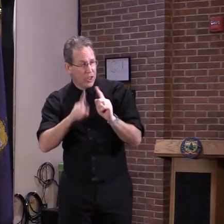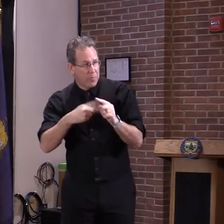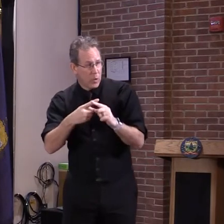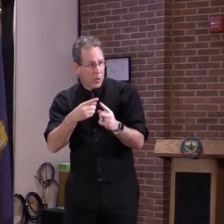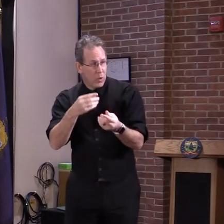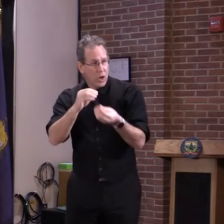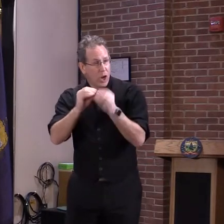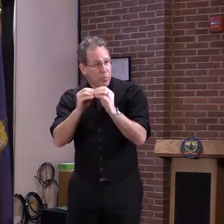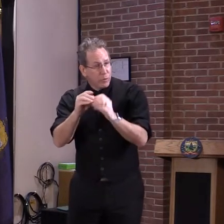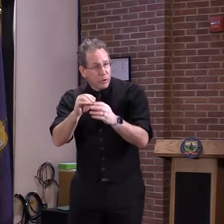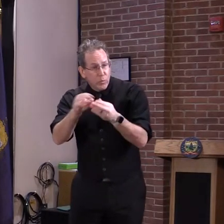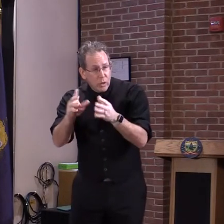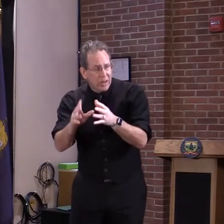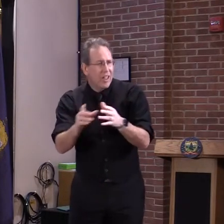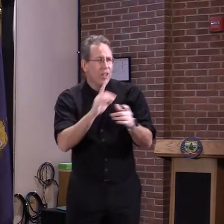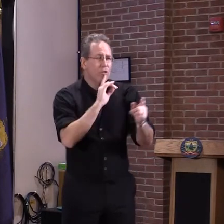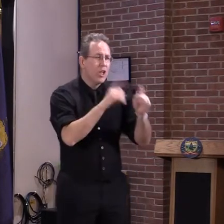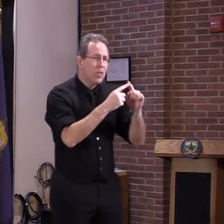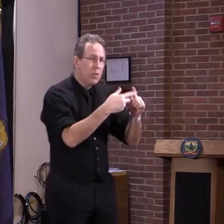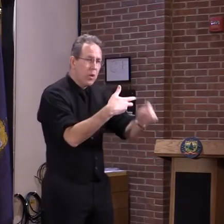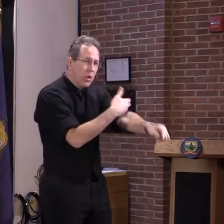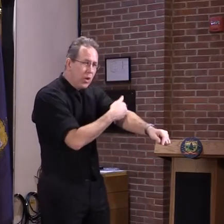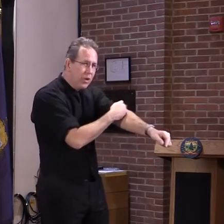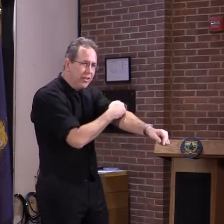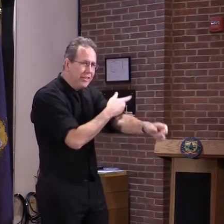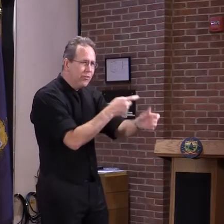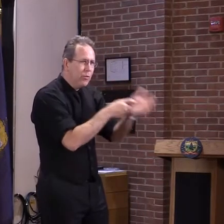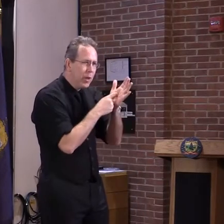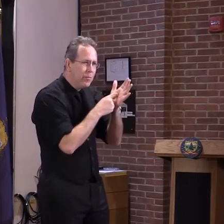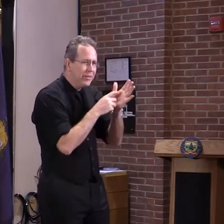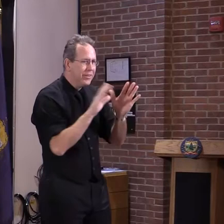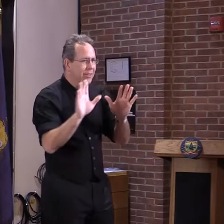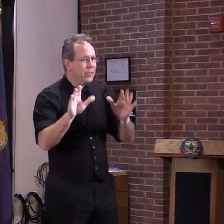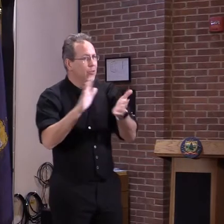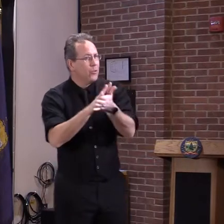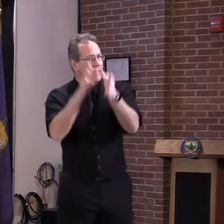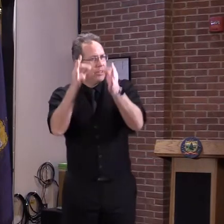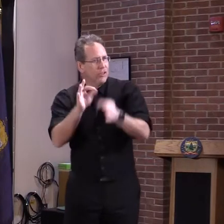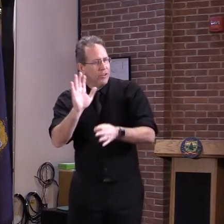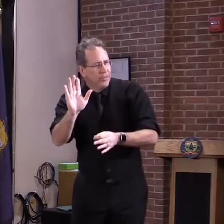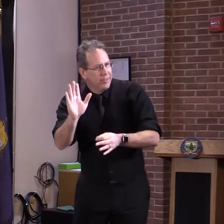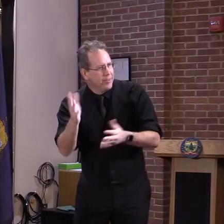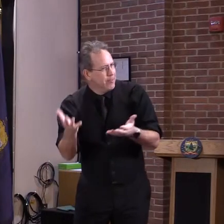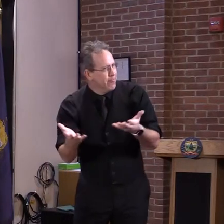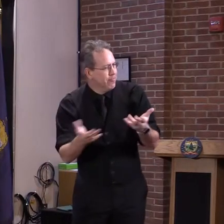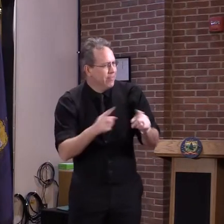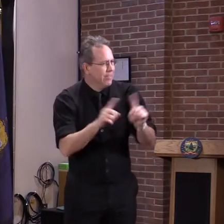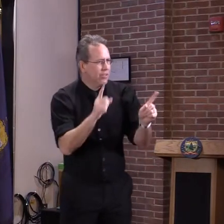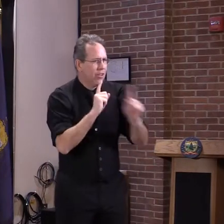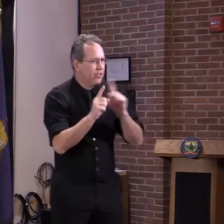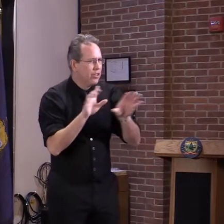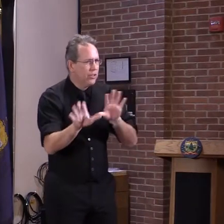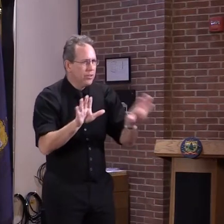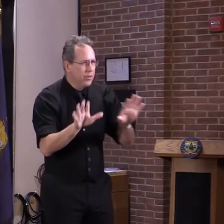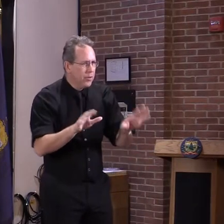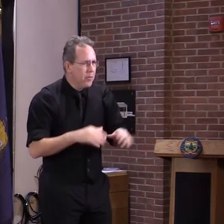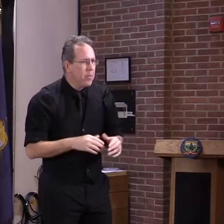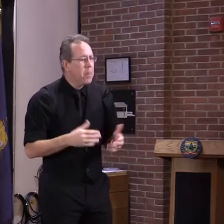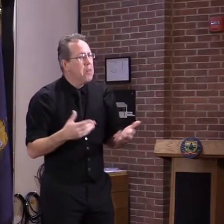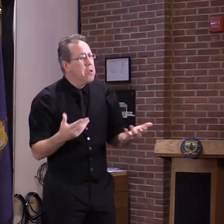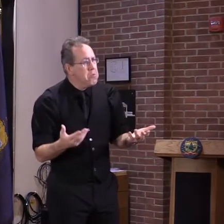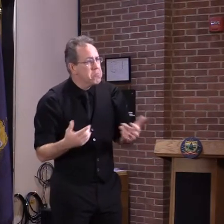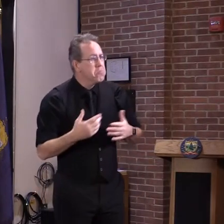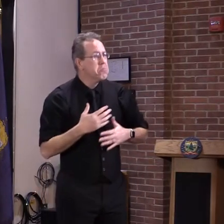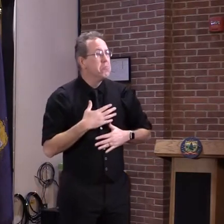our strategy and our supports for school districts. Again, mm-hmm. We should have some insight into that here shortly. I think there are going to be school districts